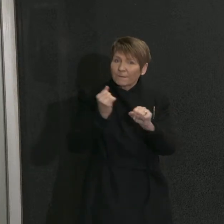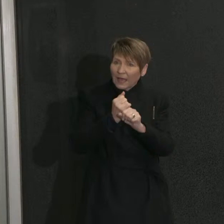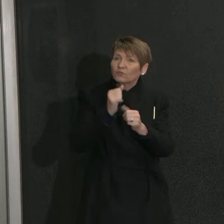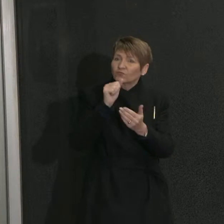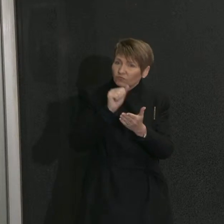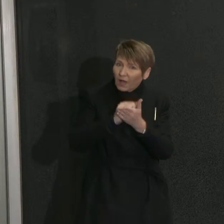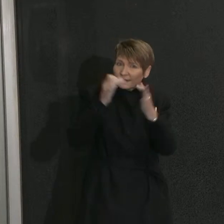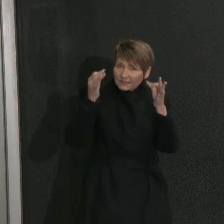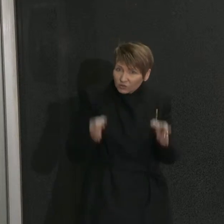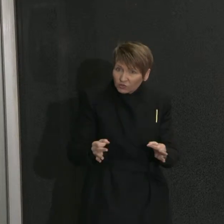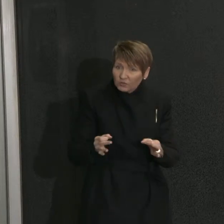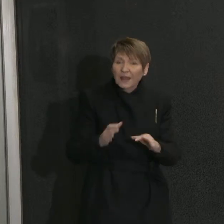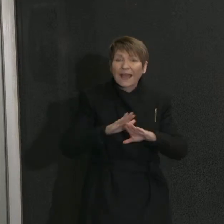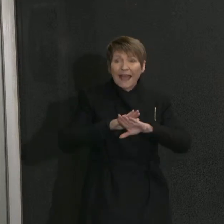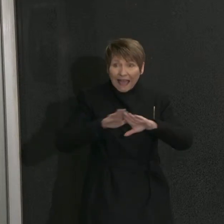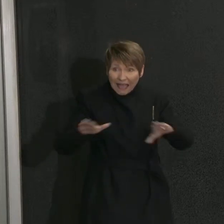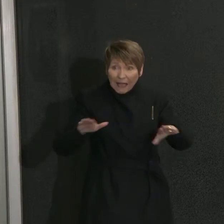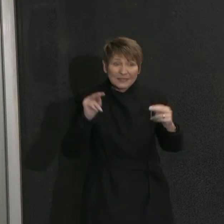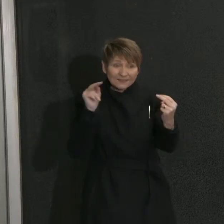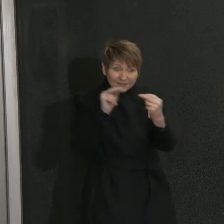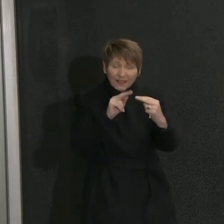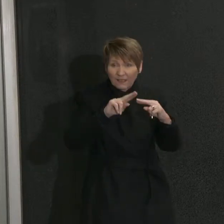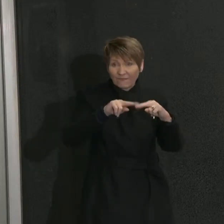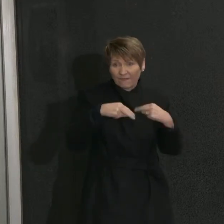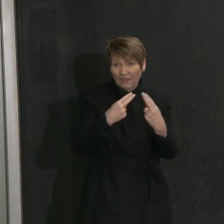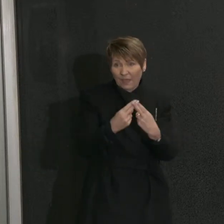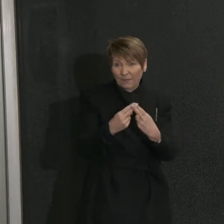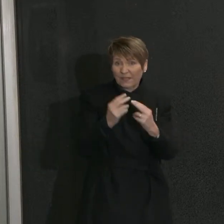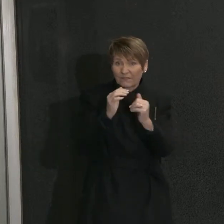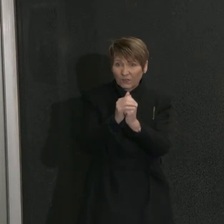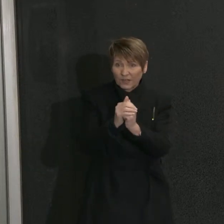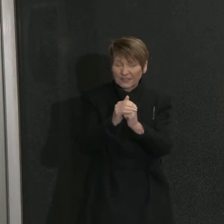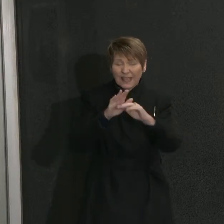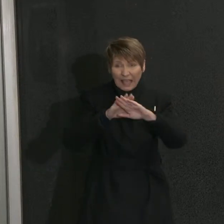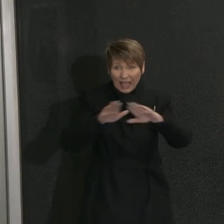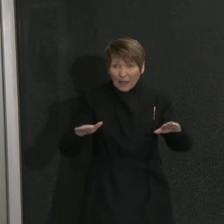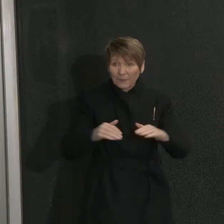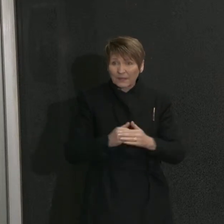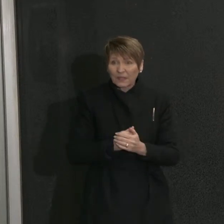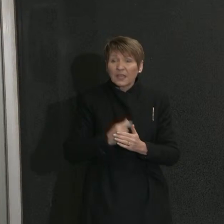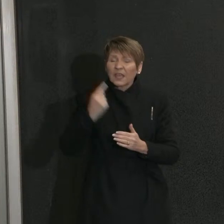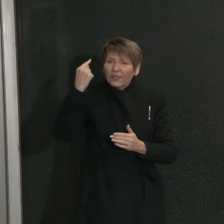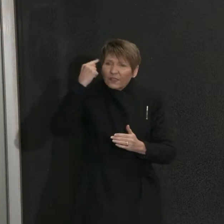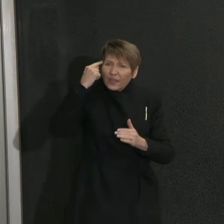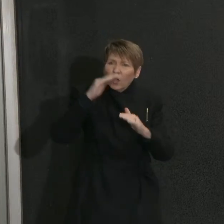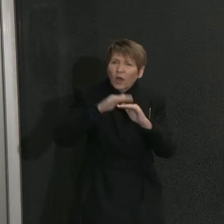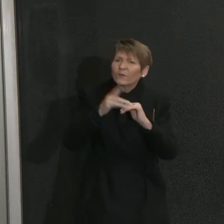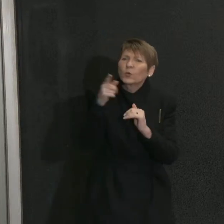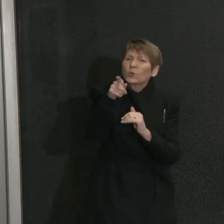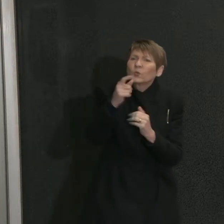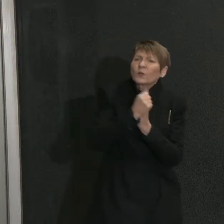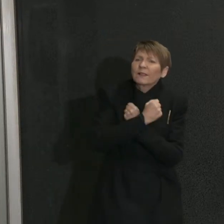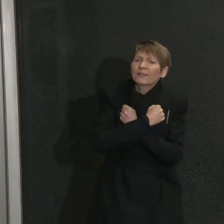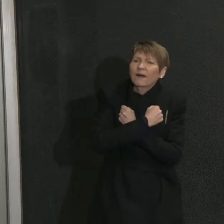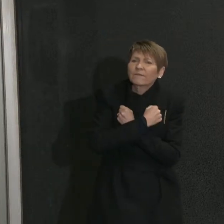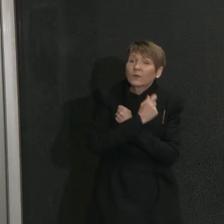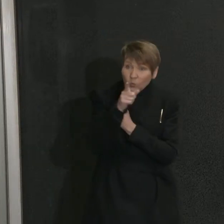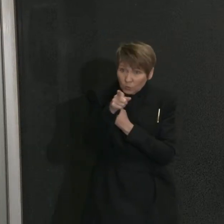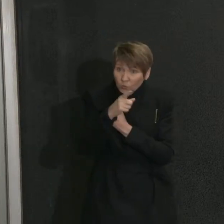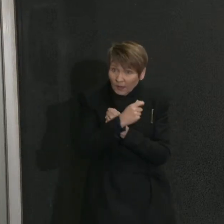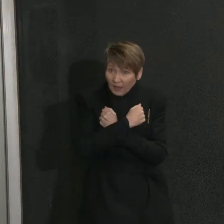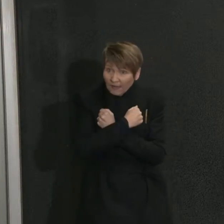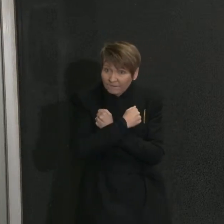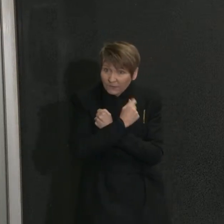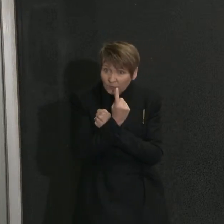by their family and every family. And I just take you back to that image. Think about the person you love the most in the world, and then think about them gasping